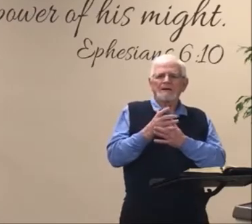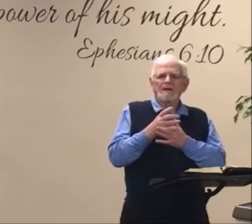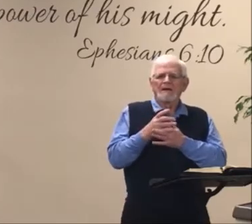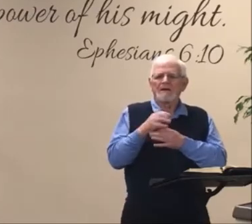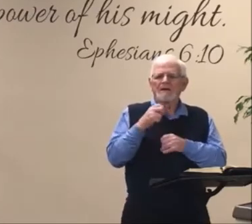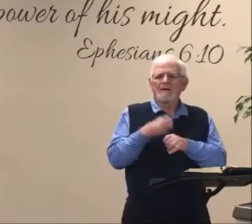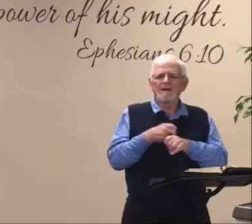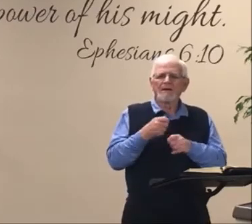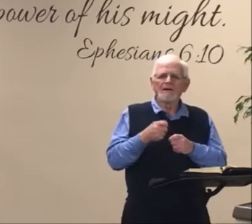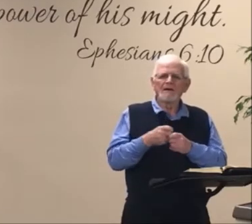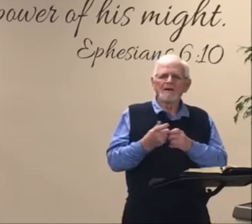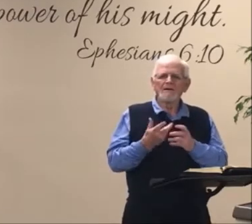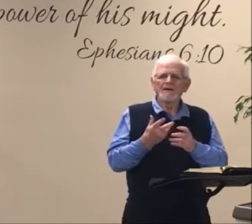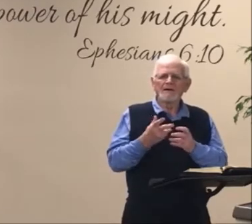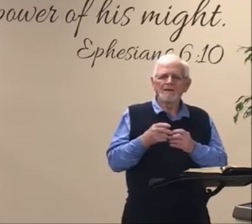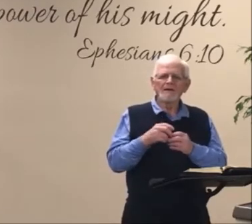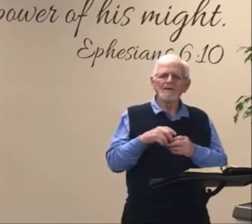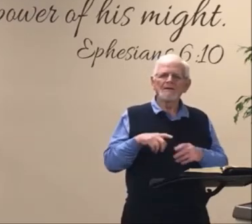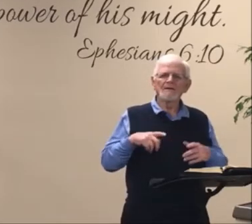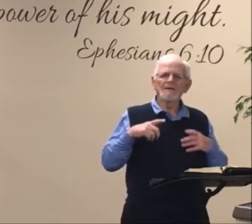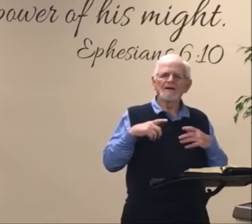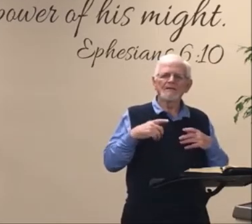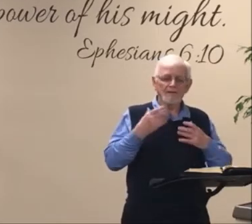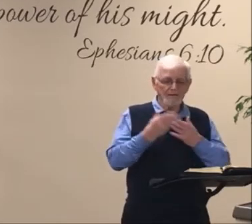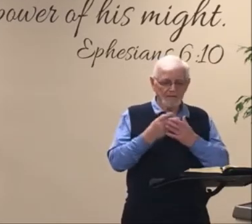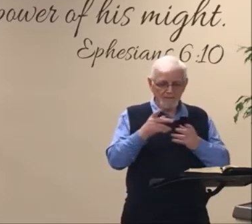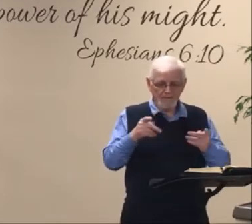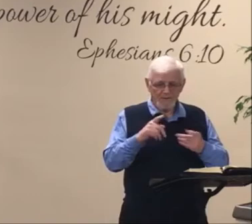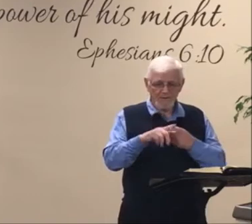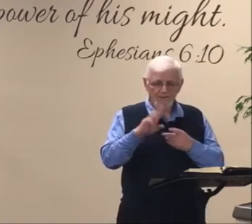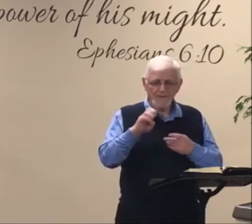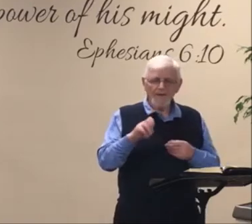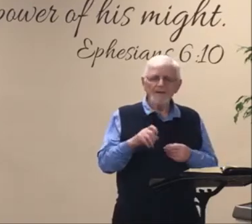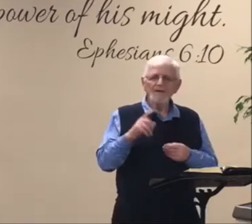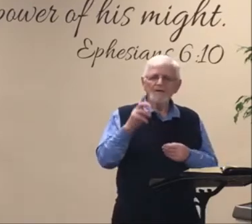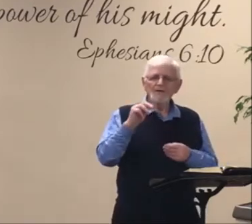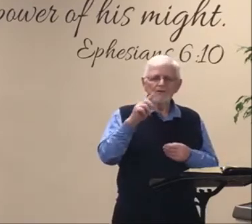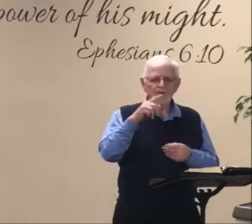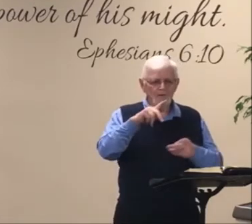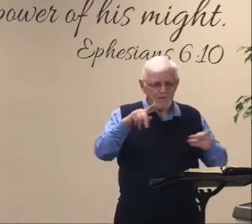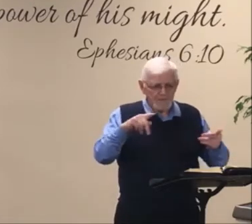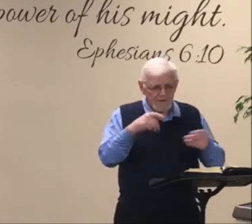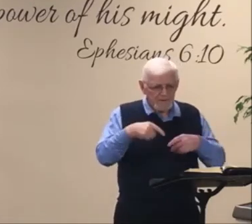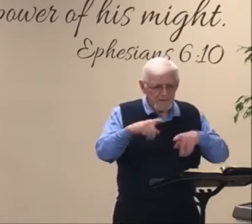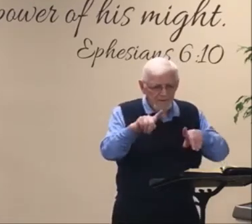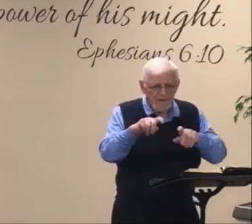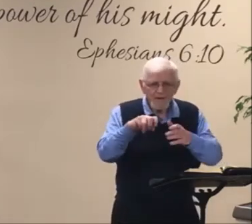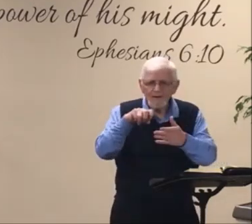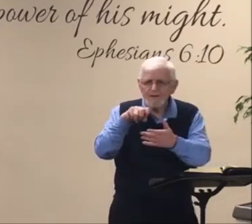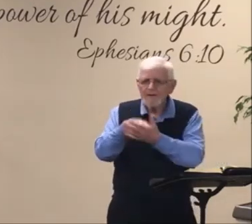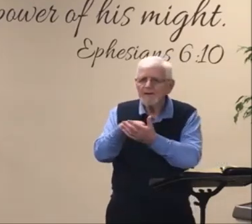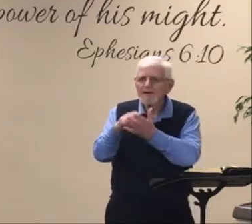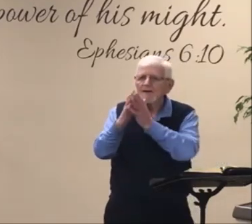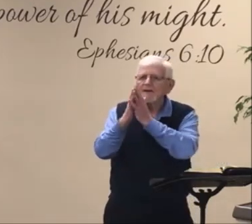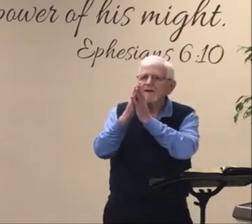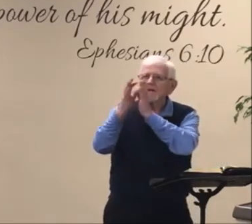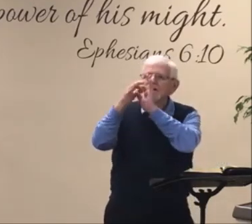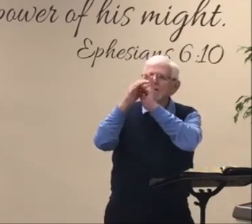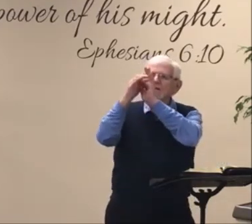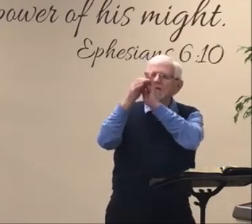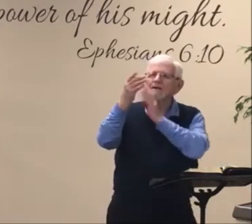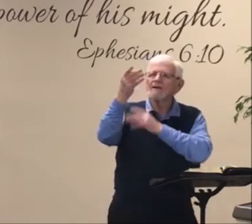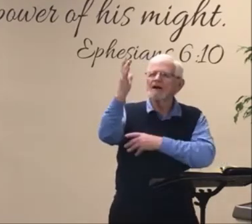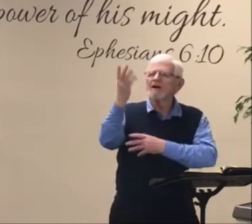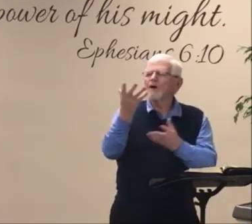however it shakes out in your life, it's a good place to be when you have nowhere to go but to your knees and you say, God, what am I supposed to do